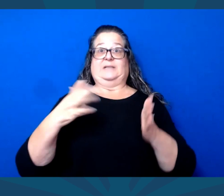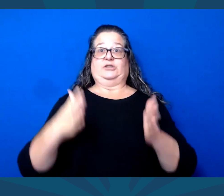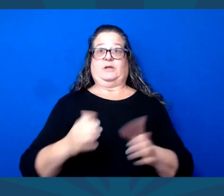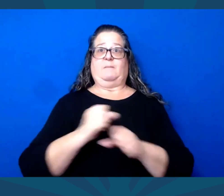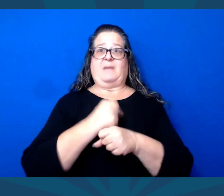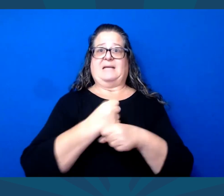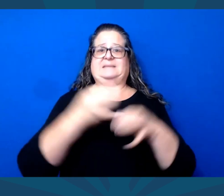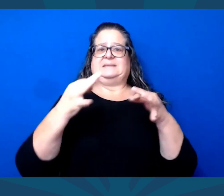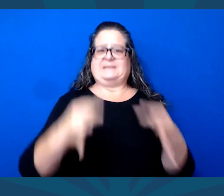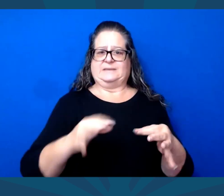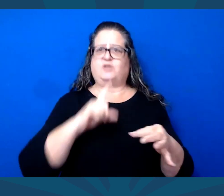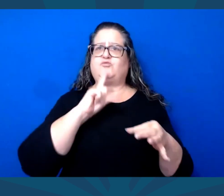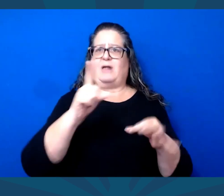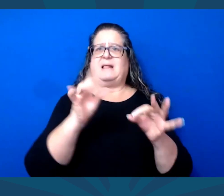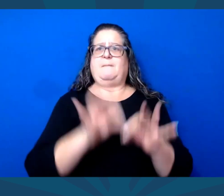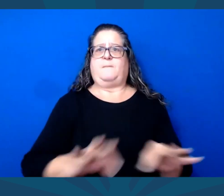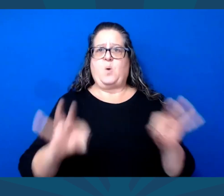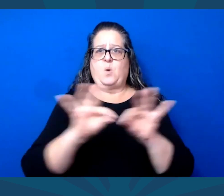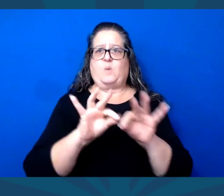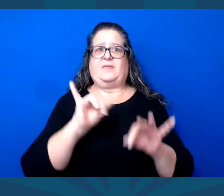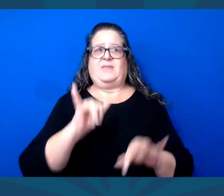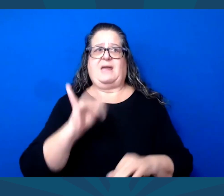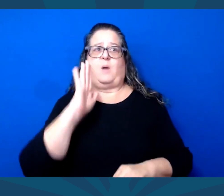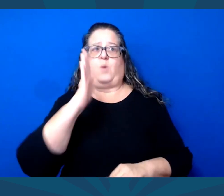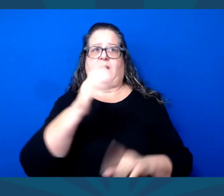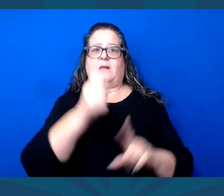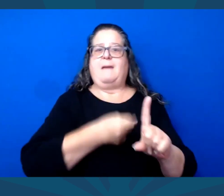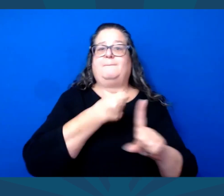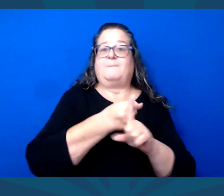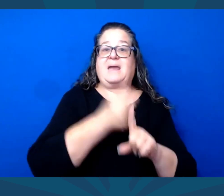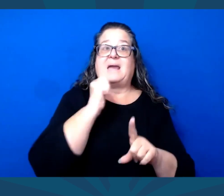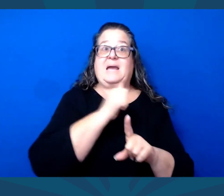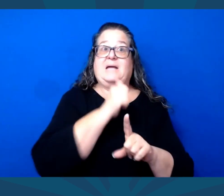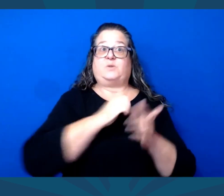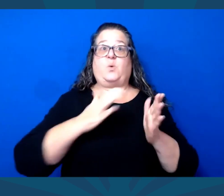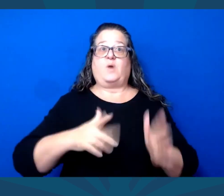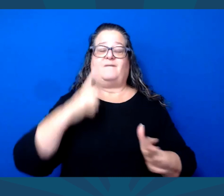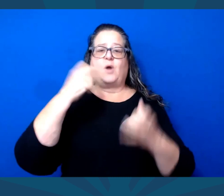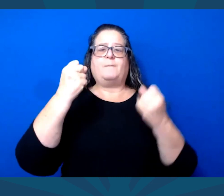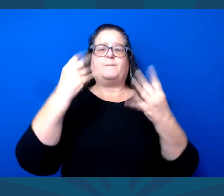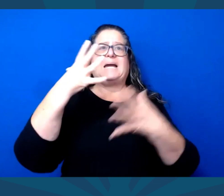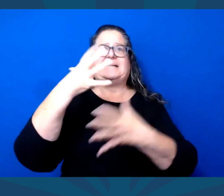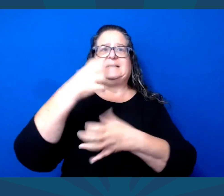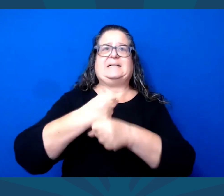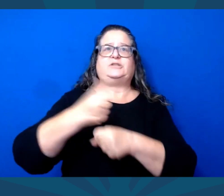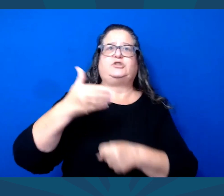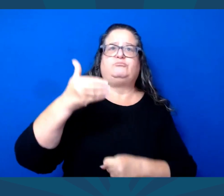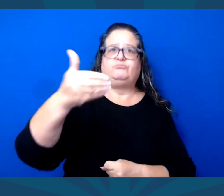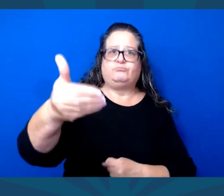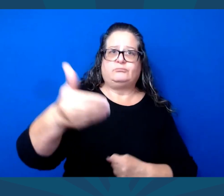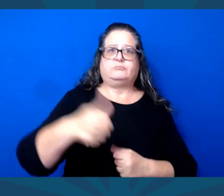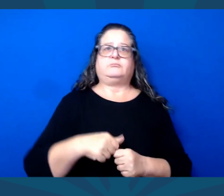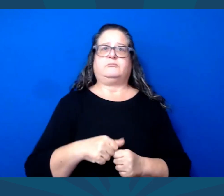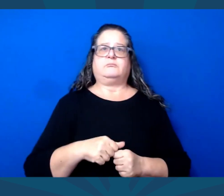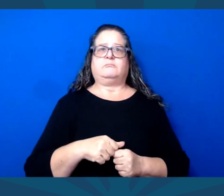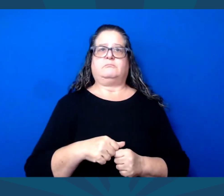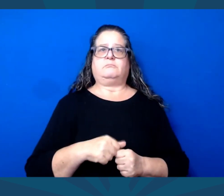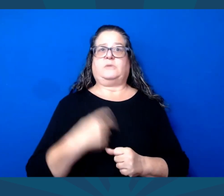Voting should be simple, yet secure. Finally, as desert dwellers, we